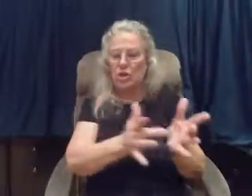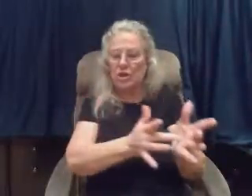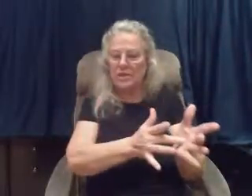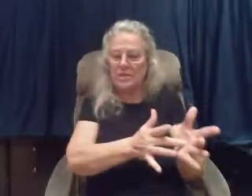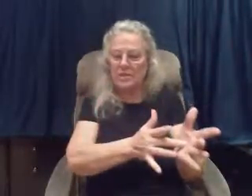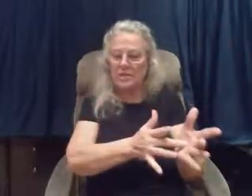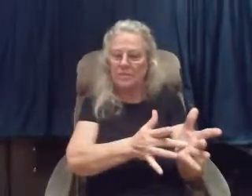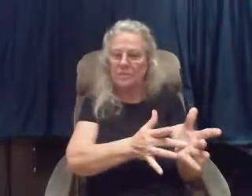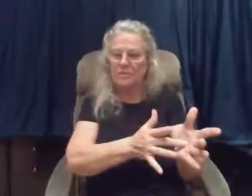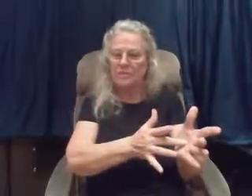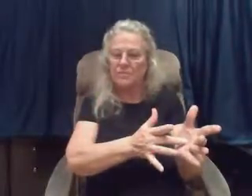Jesus.